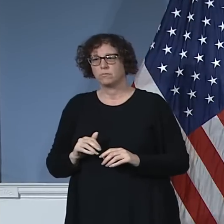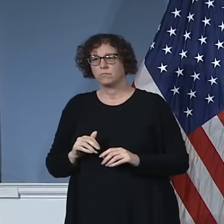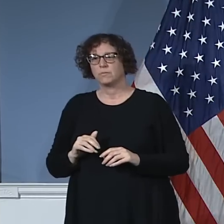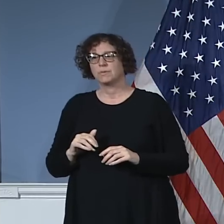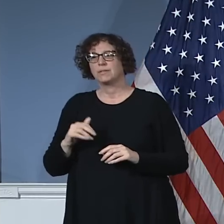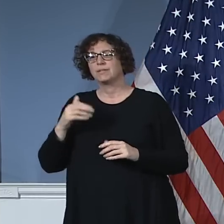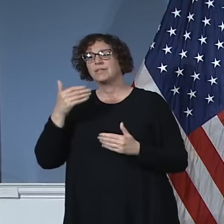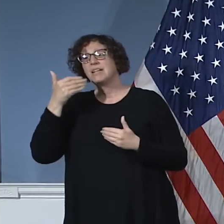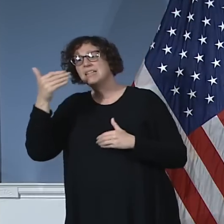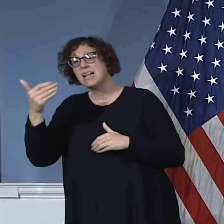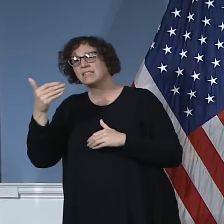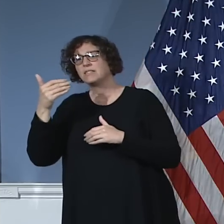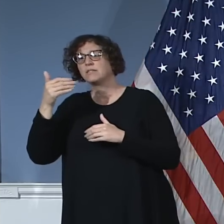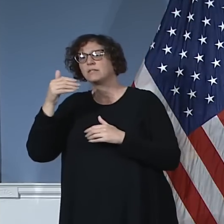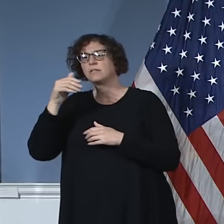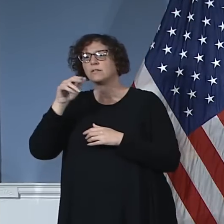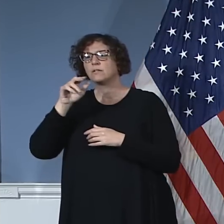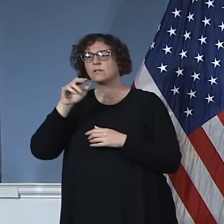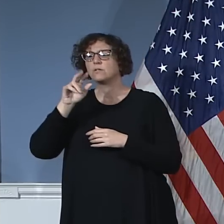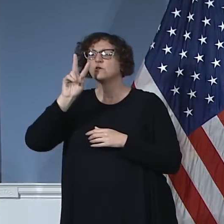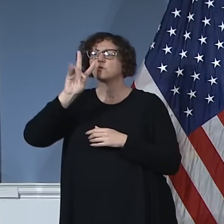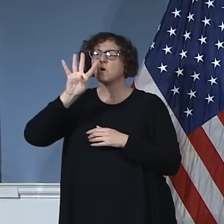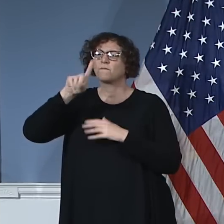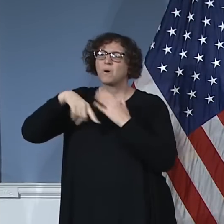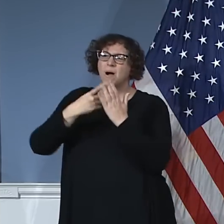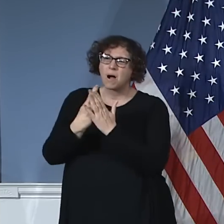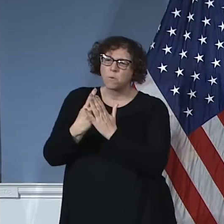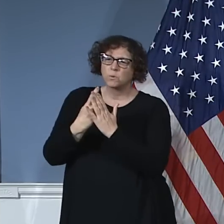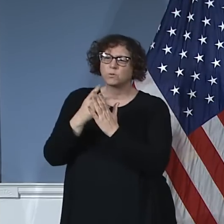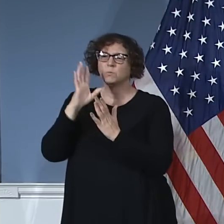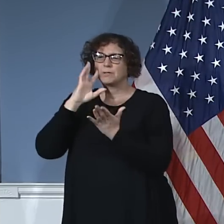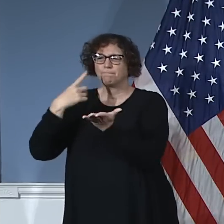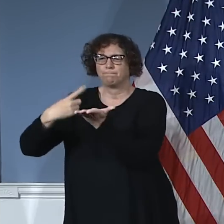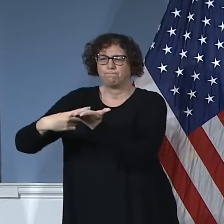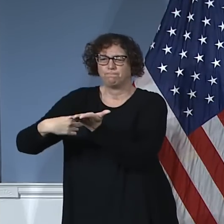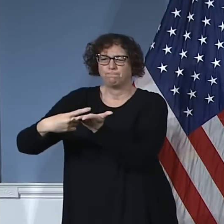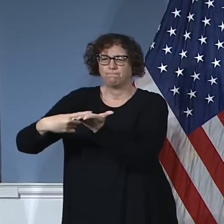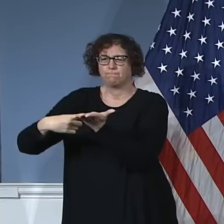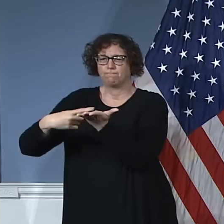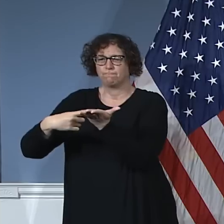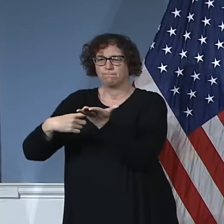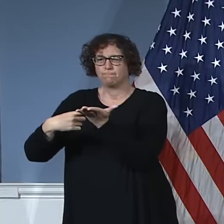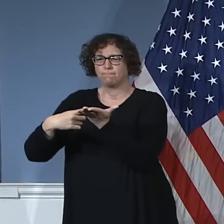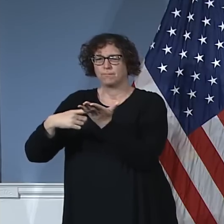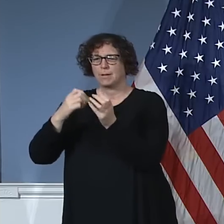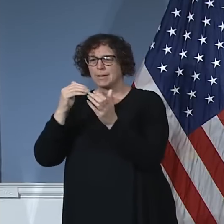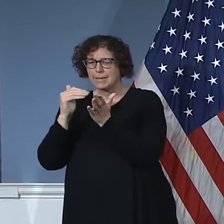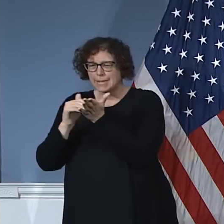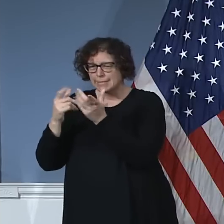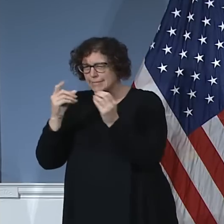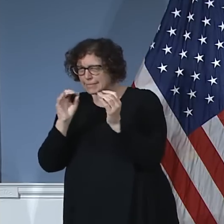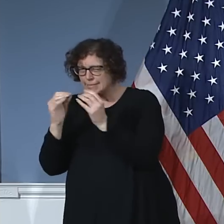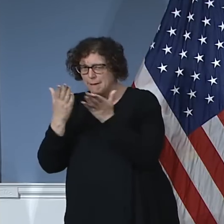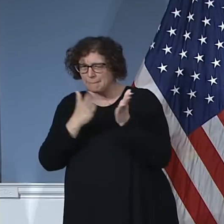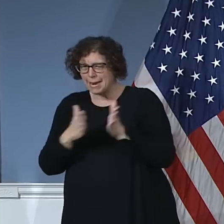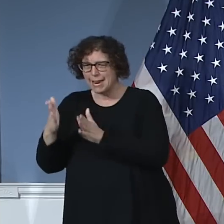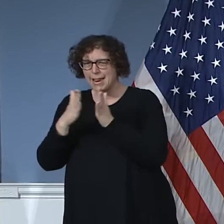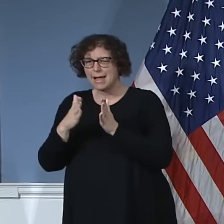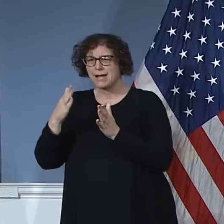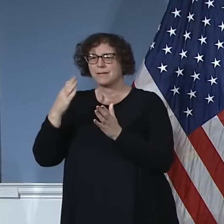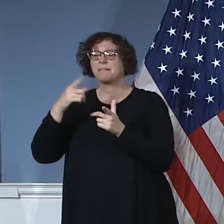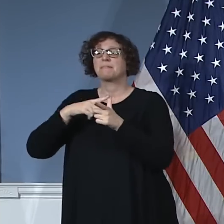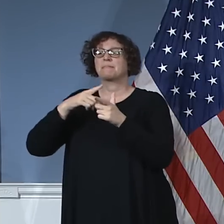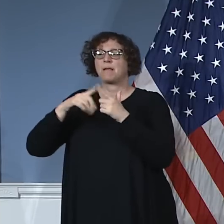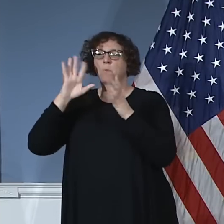hours our approach here in New York City, share it with the state, with the governor's team, and we'll take it from there. But we had a